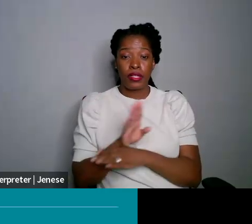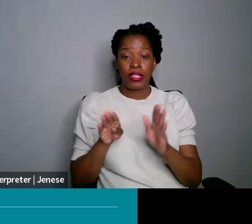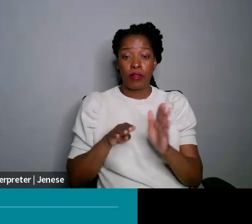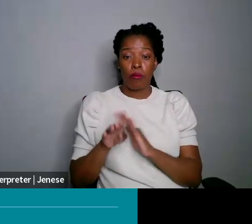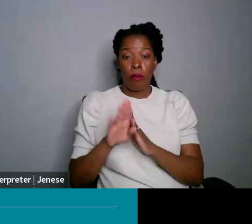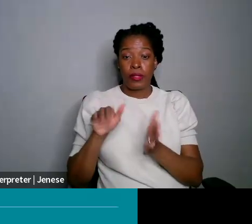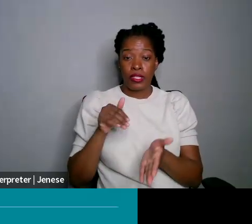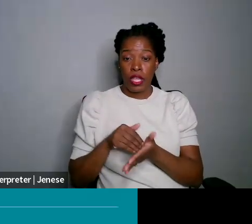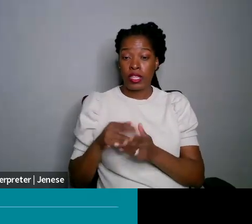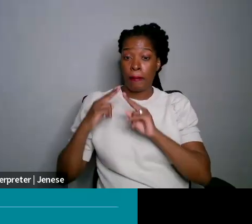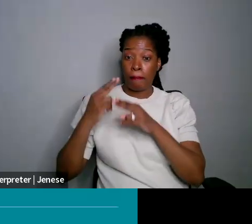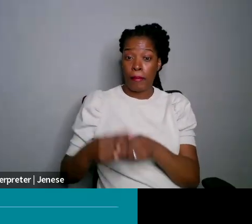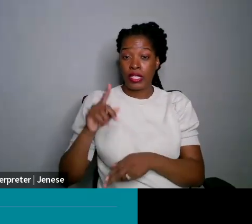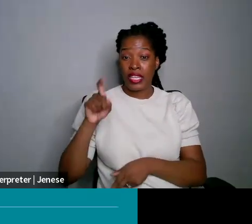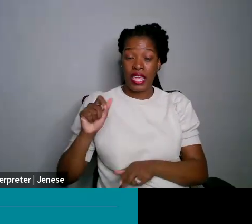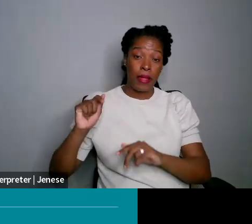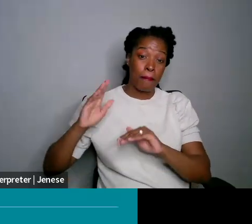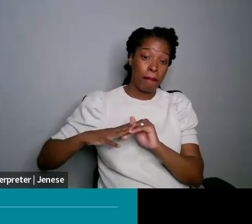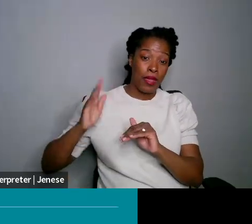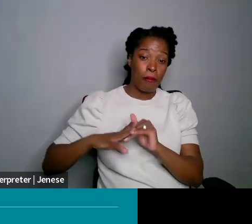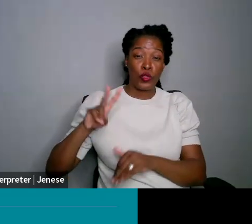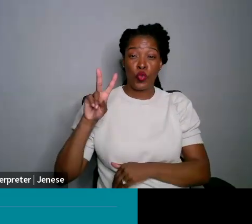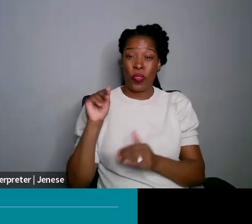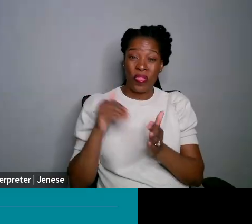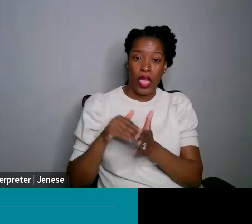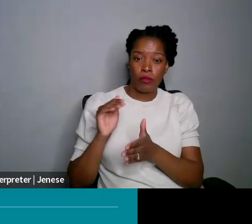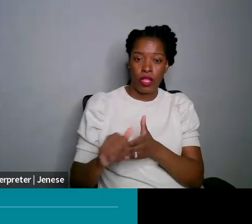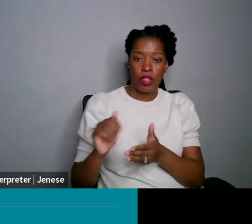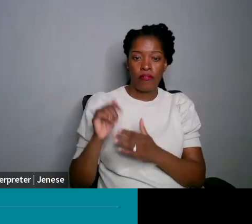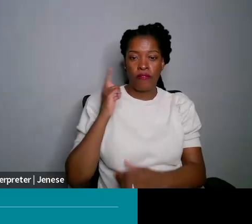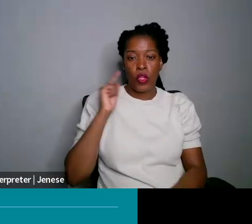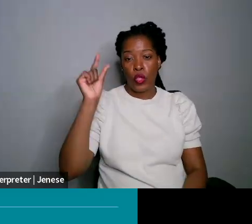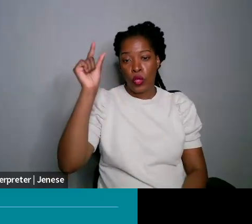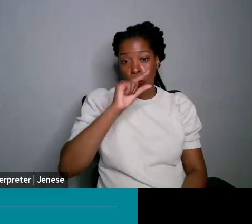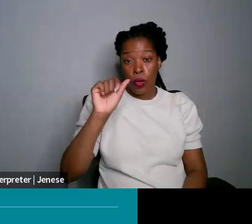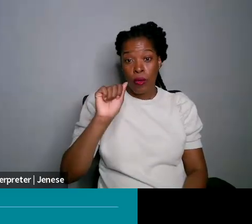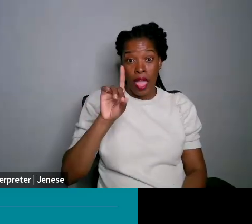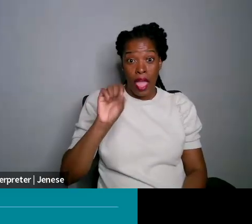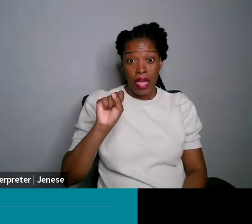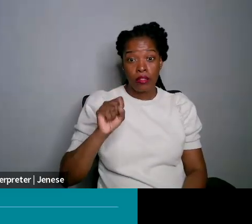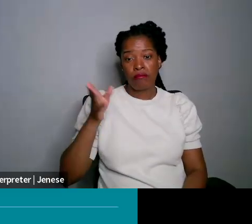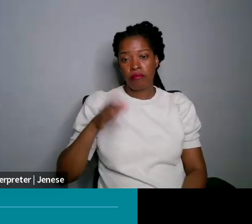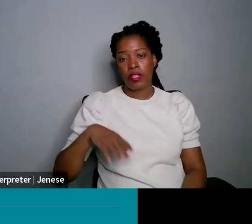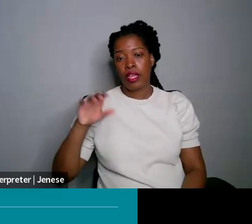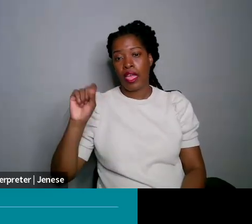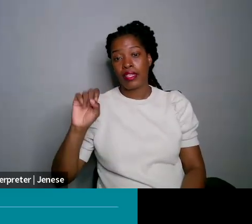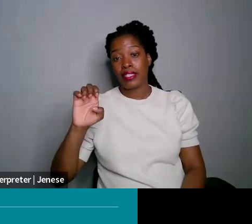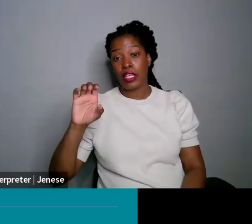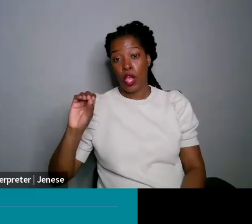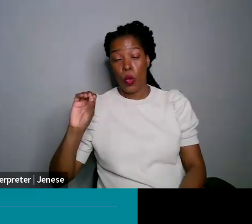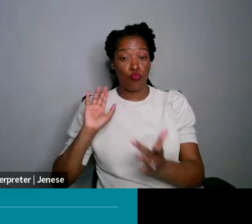minimum $2,000 for Google Ads SEO reach. Is this still the case?